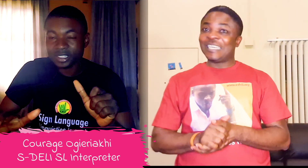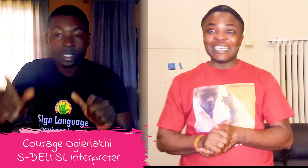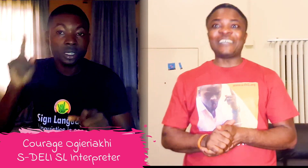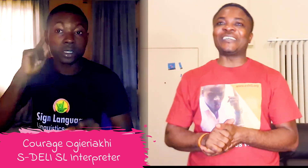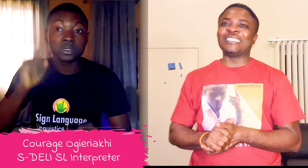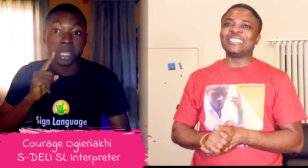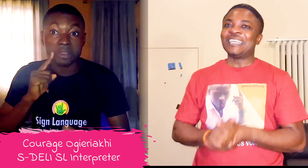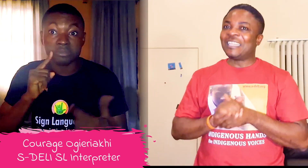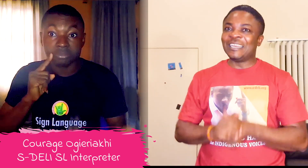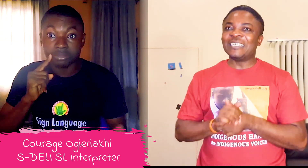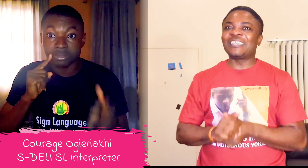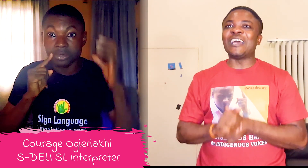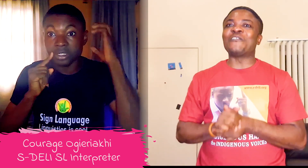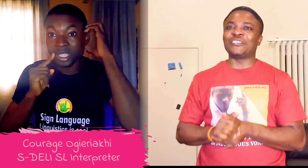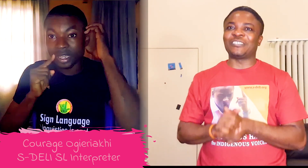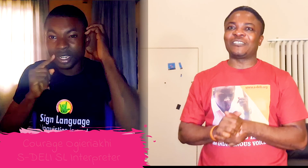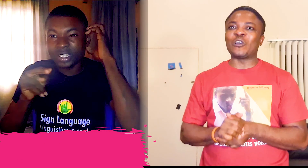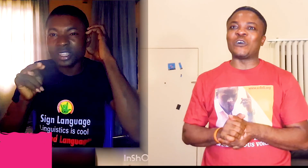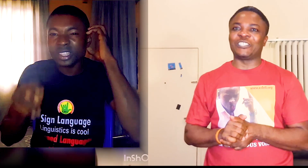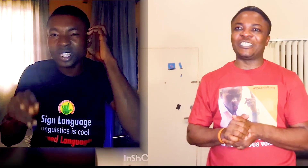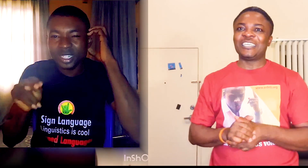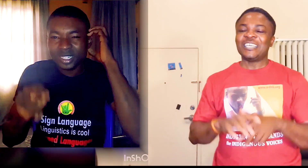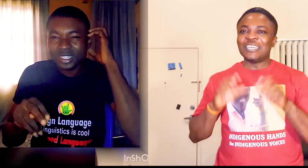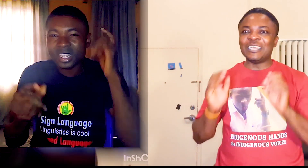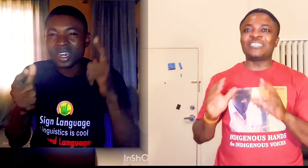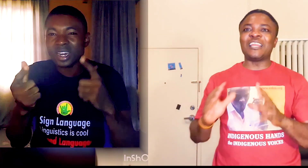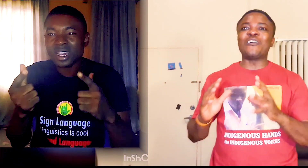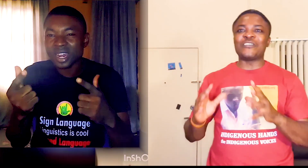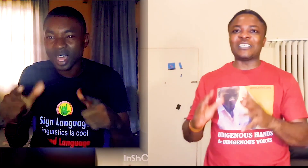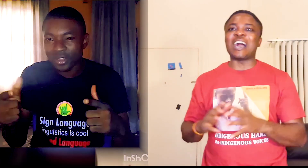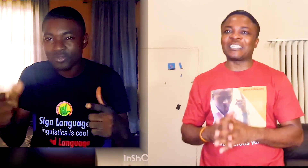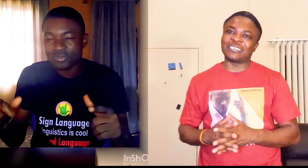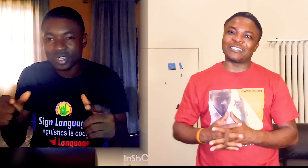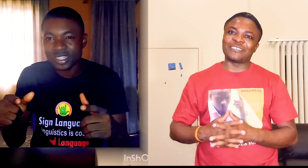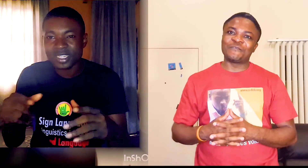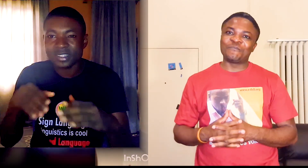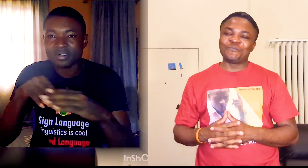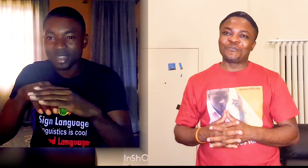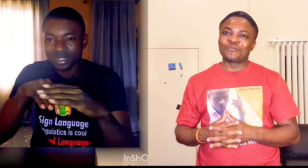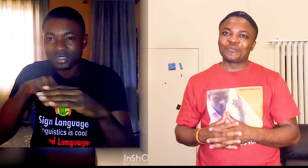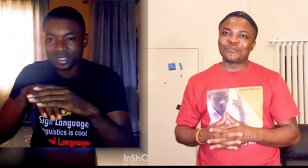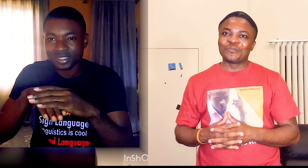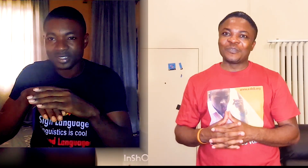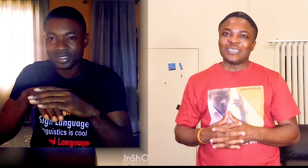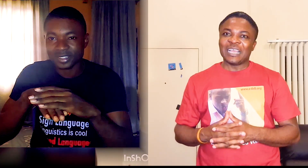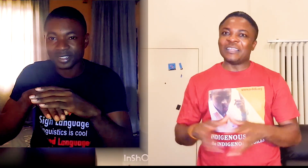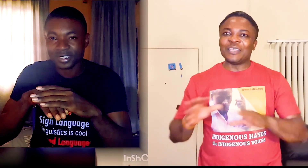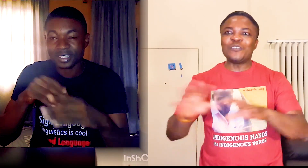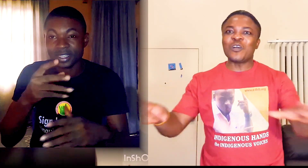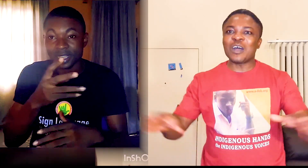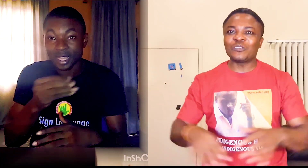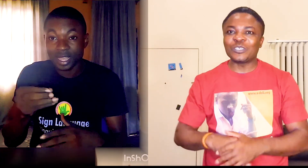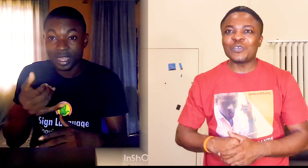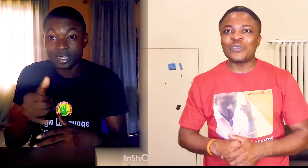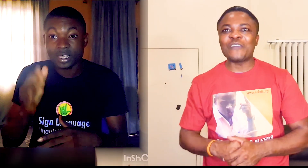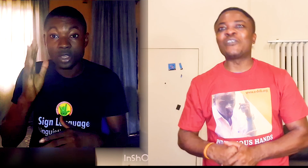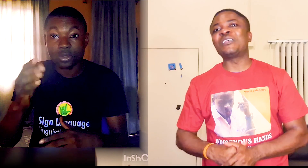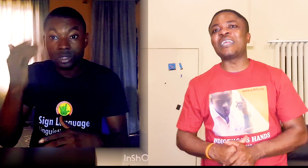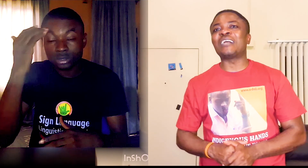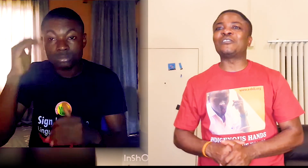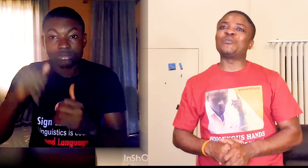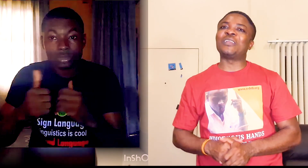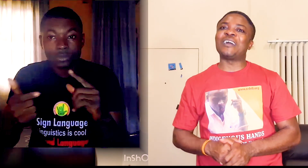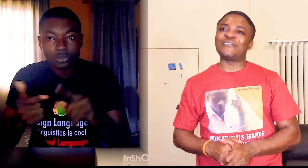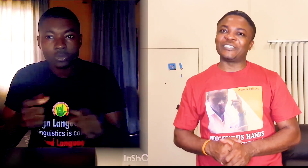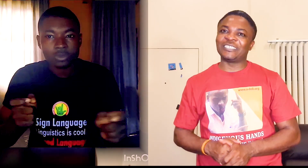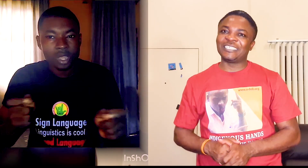or hearing, needs language touch, needs language access. And they know how to deal with everything